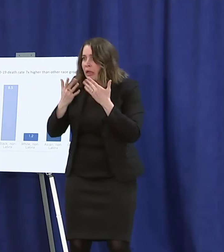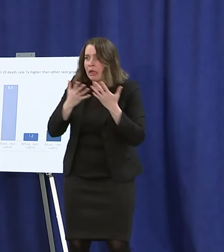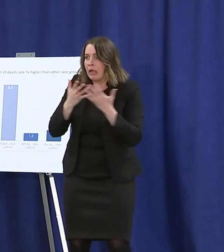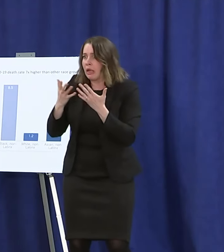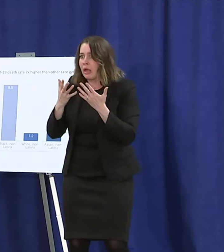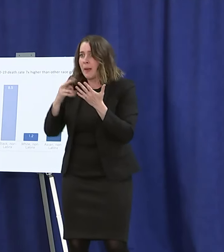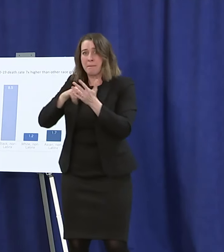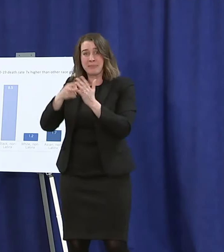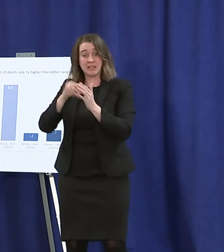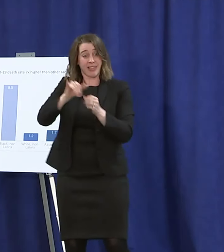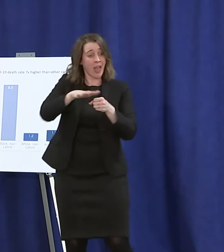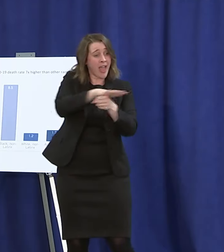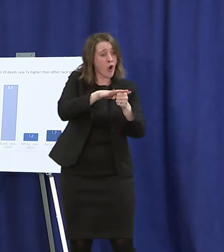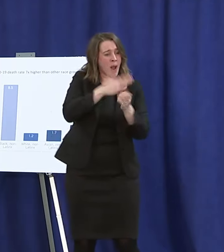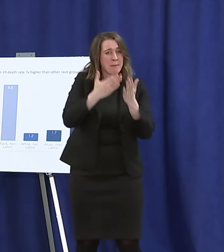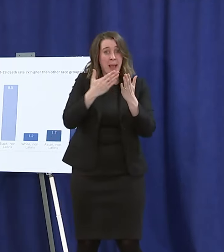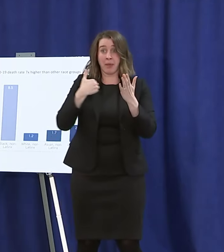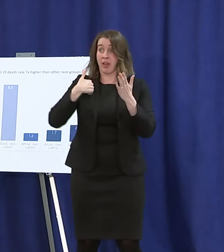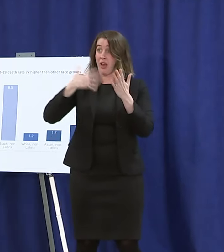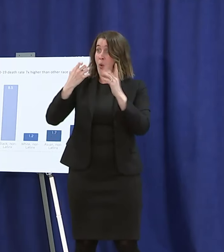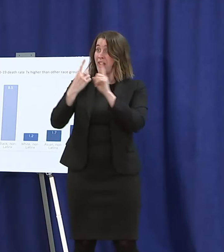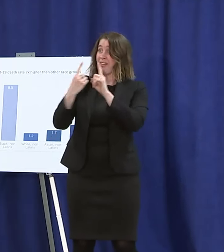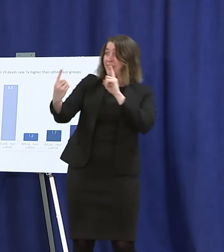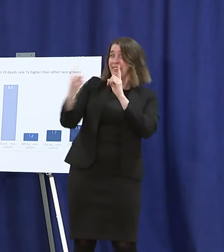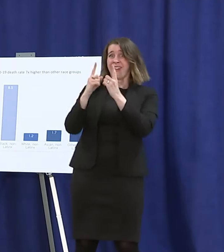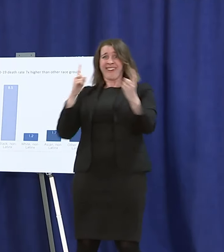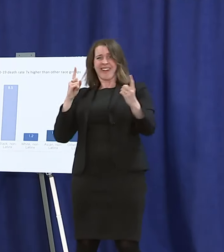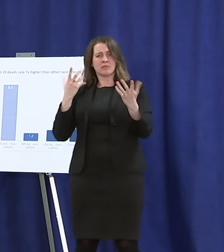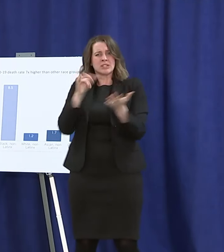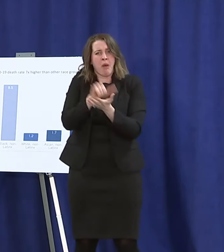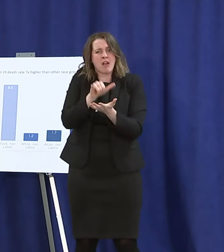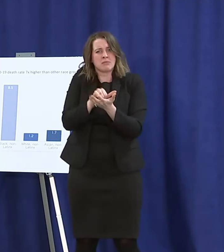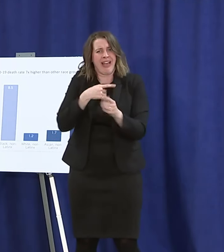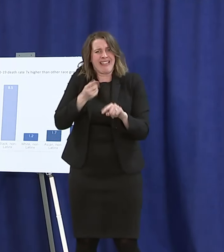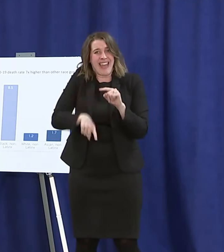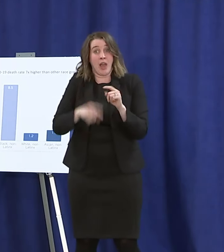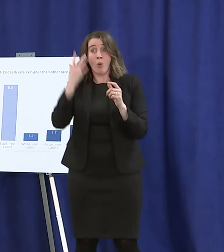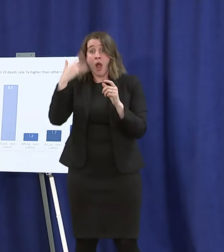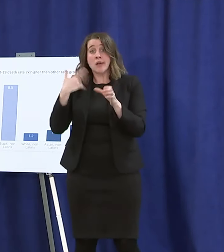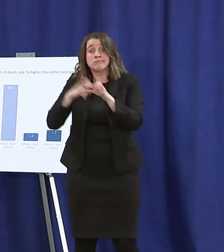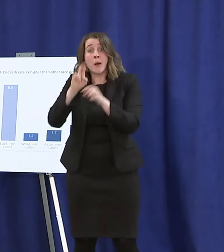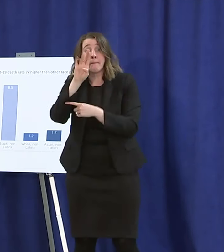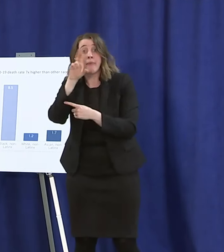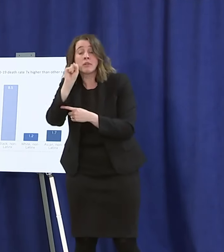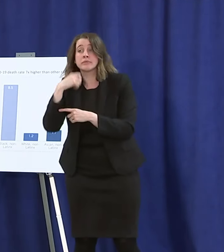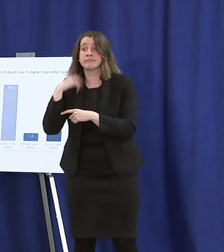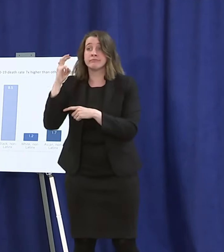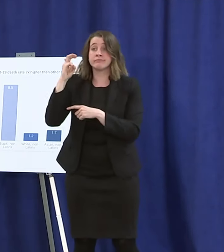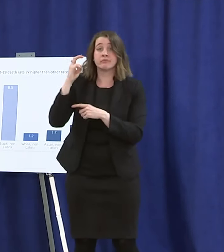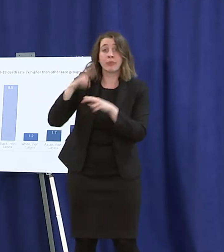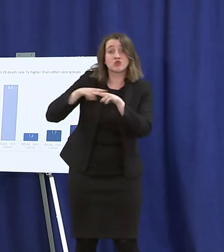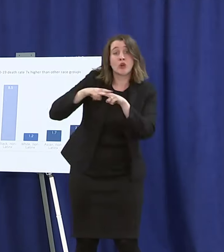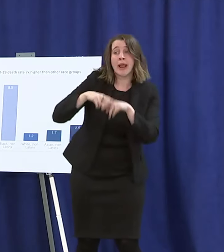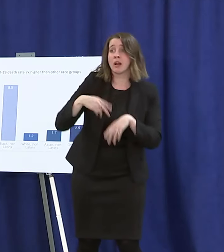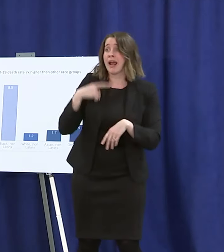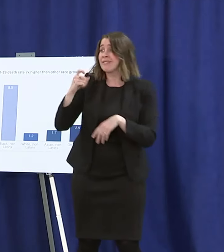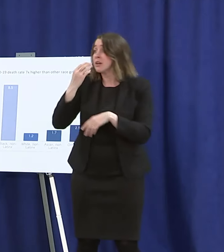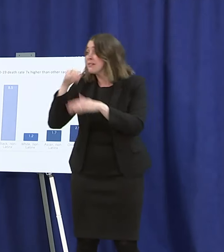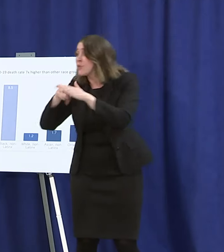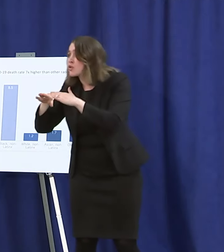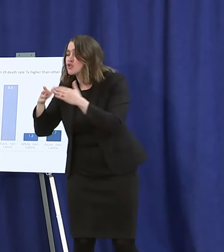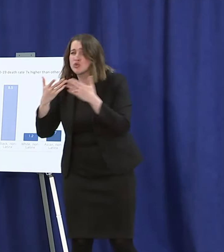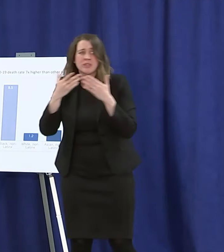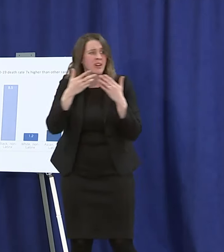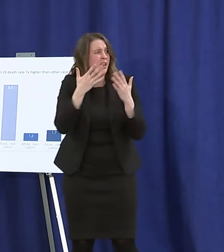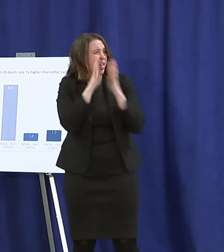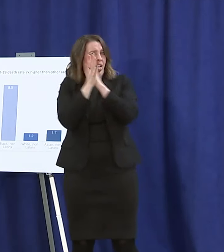can be difficult, if not impossible to achieve, at home, on public transit, and essential businesses like grocery and corner